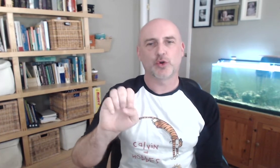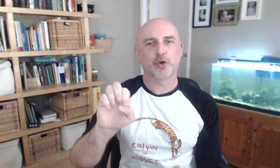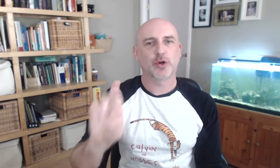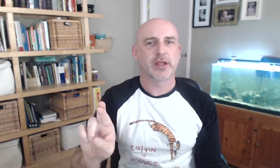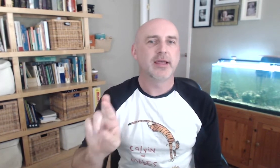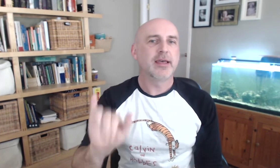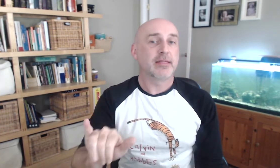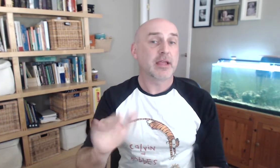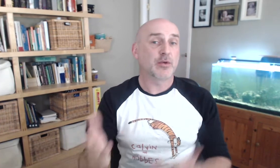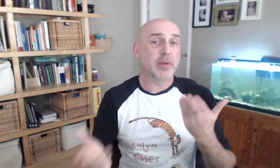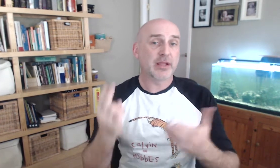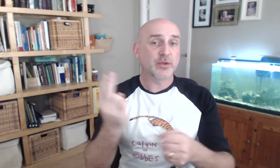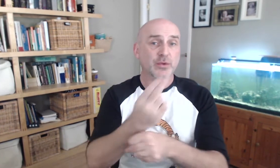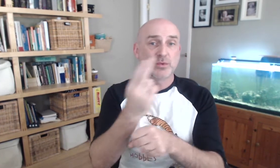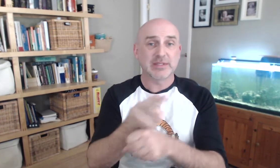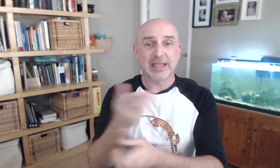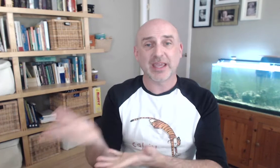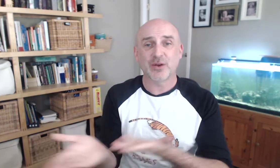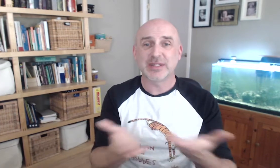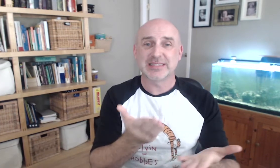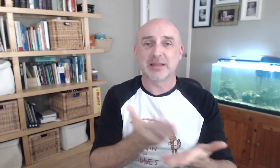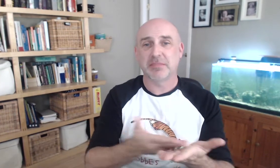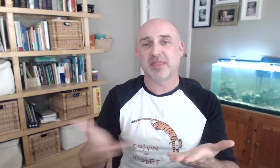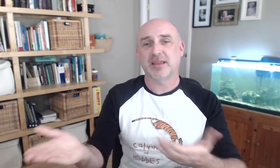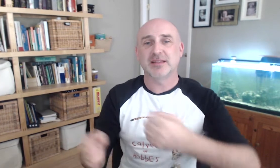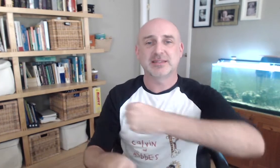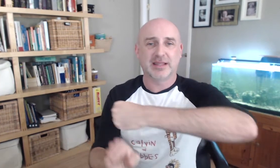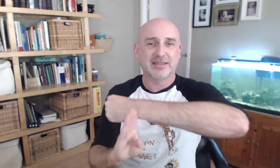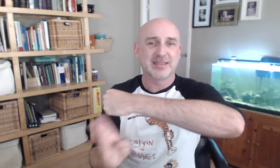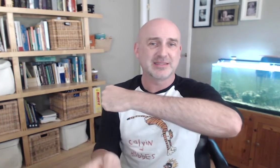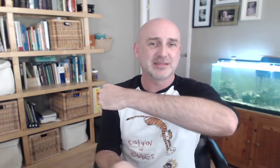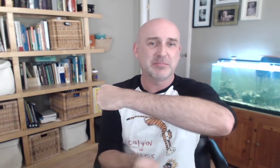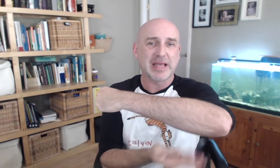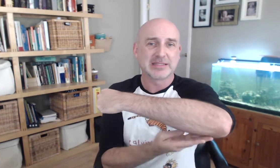container that you might use to carry something, and it's like this, basket.